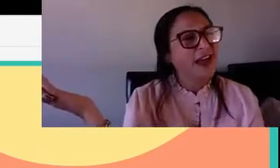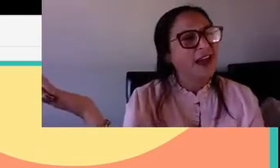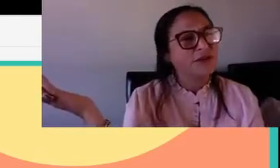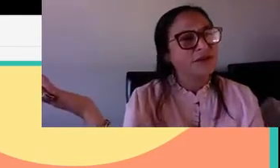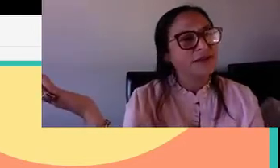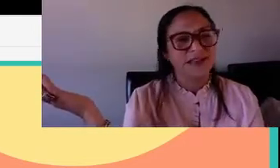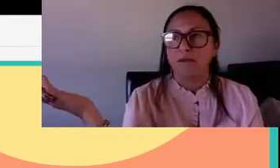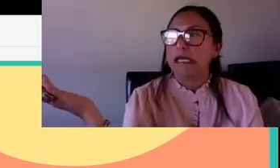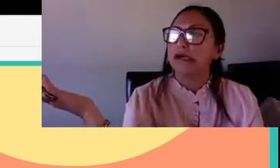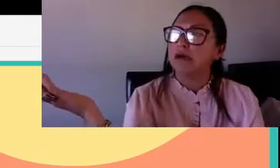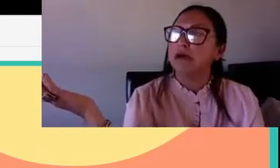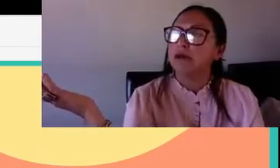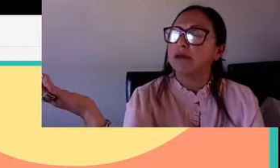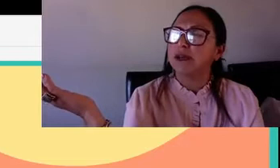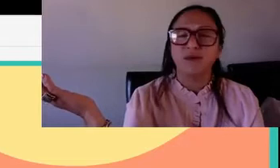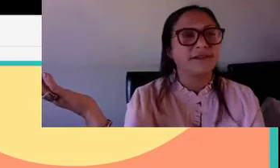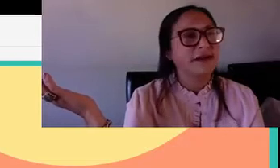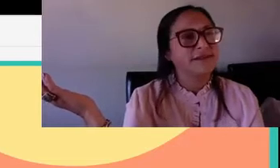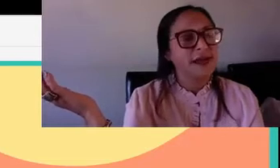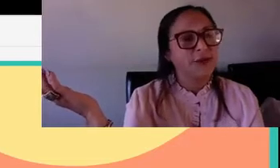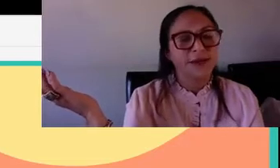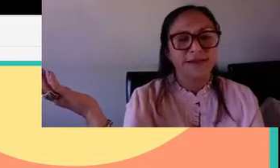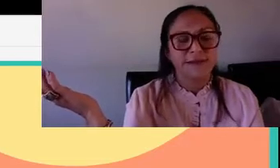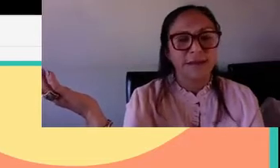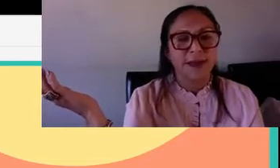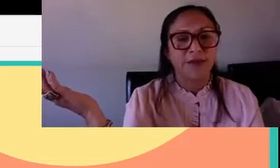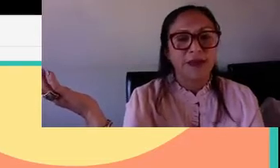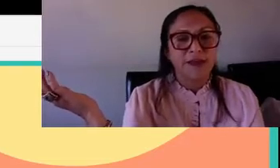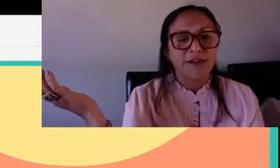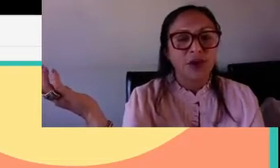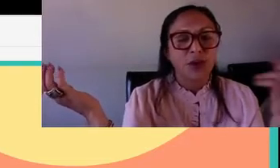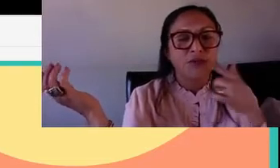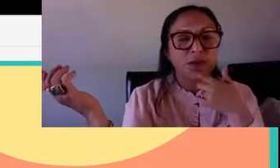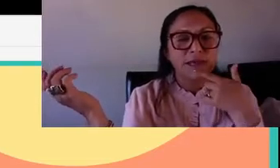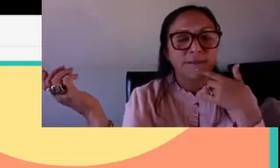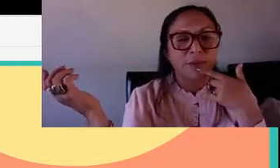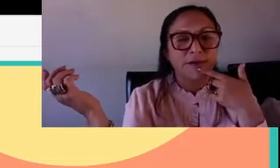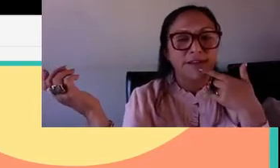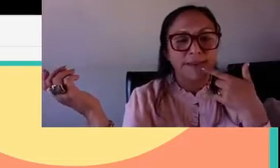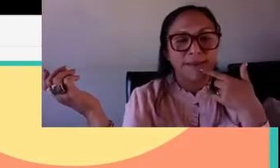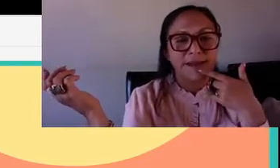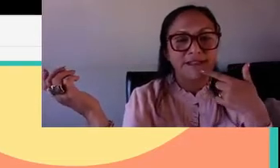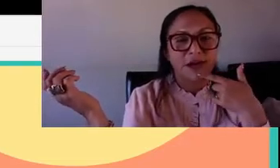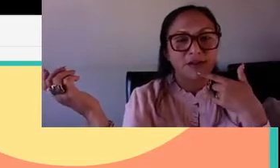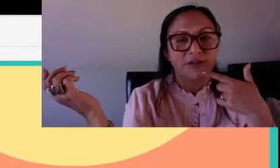that sound? Is that ilk? That's what it sounds like when you can't see my mouth. So it's really important that babies and toddlers